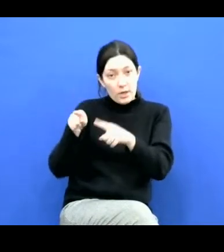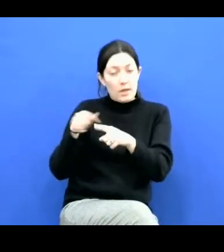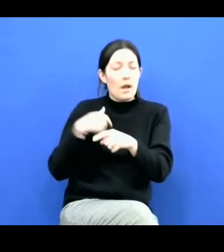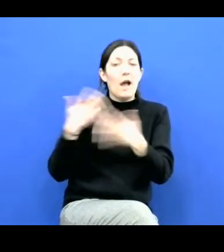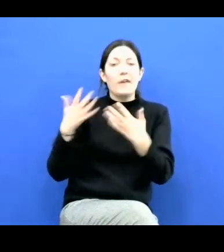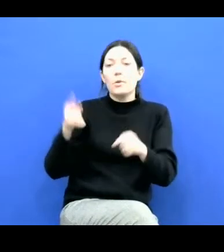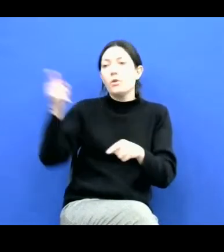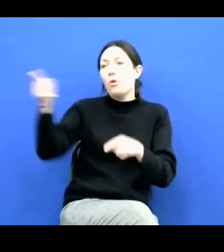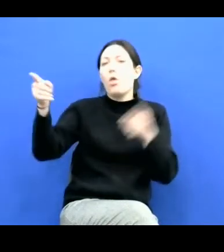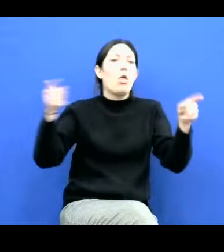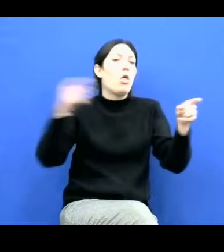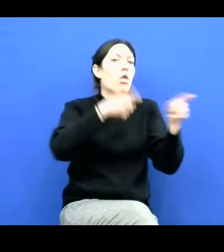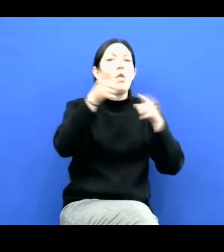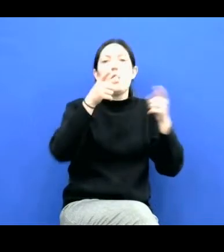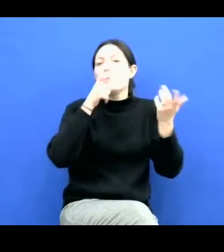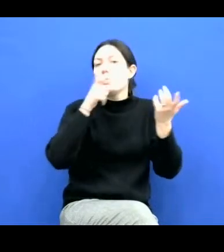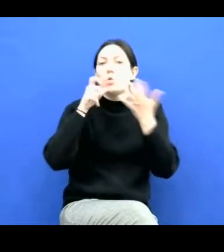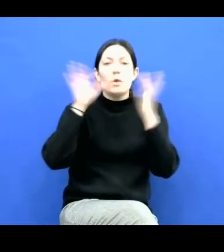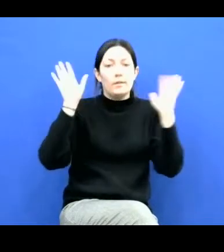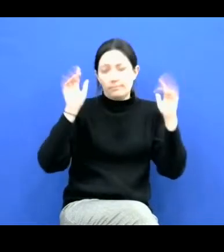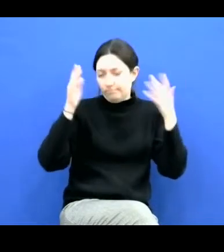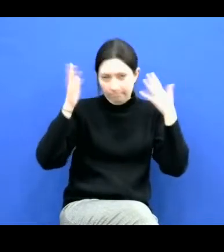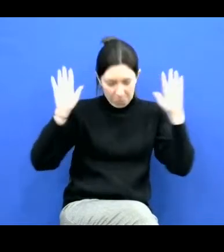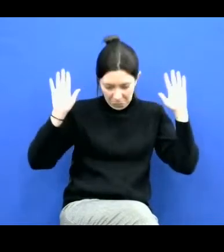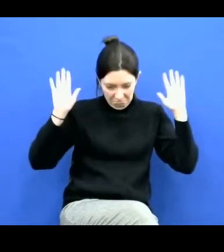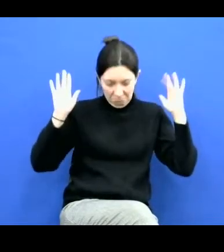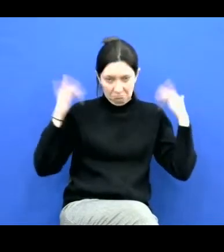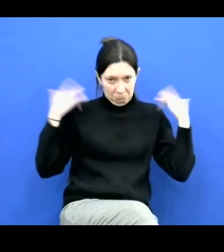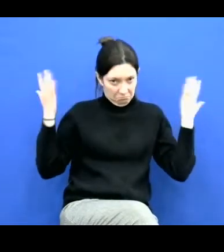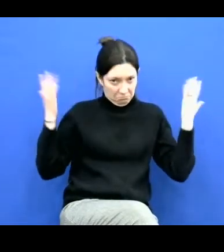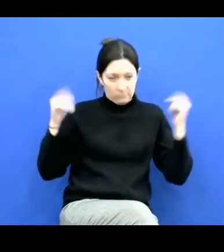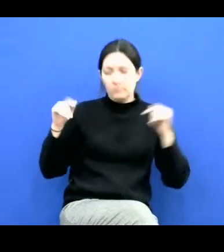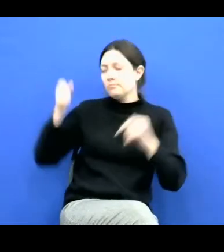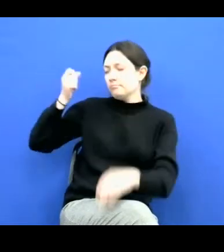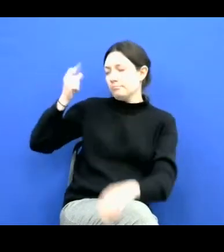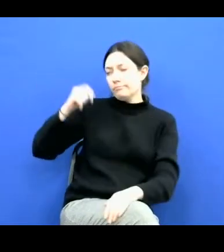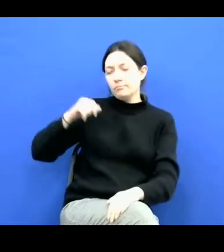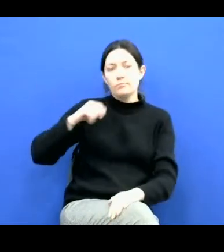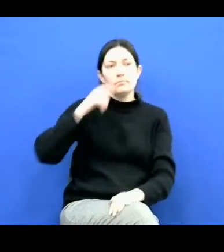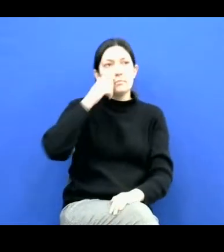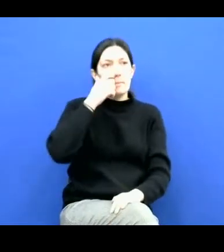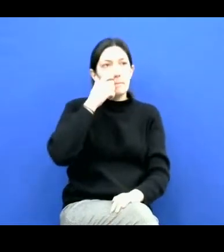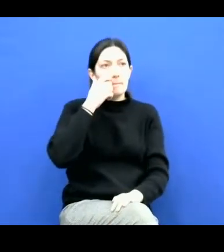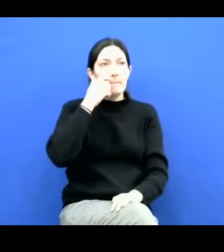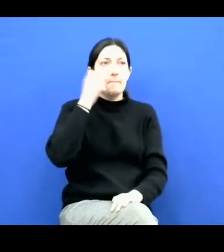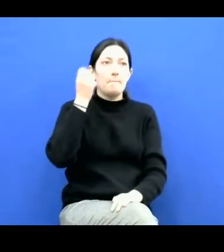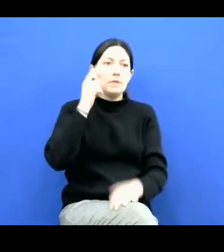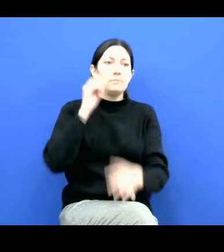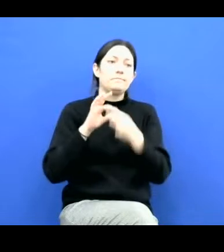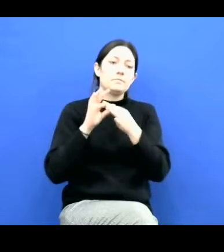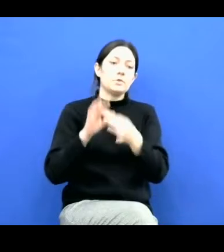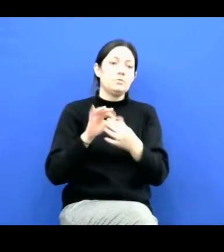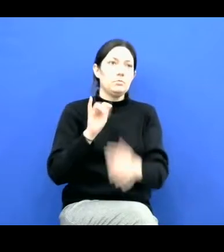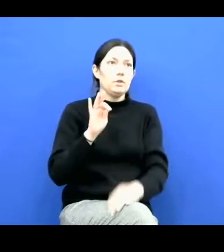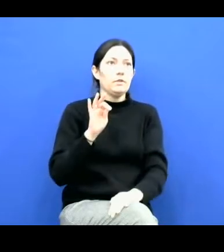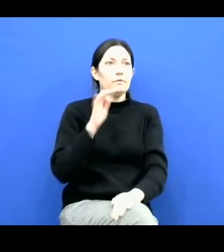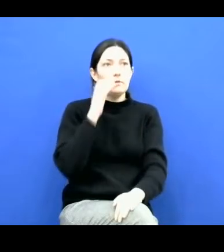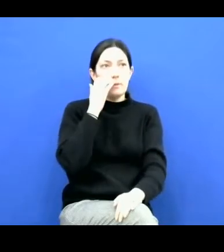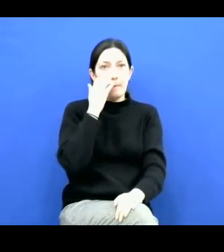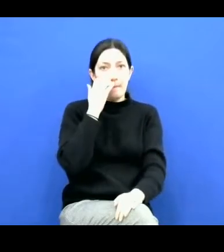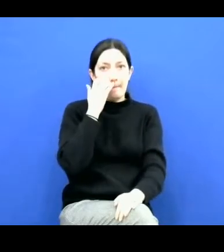she said as far as that. No, type I of stuff, understand that. But, in terms of, again,